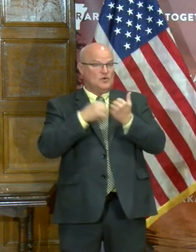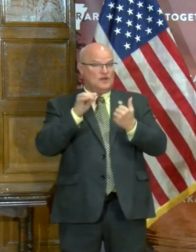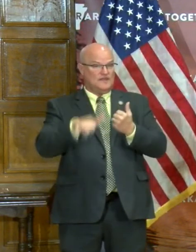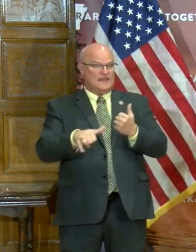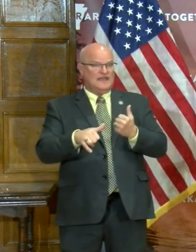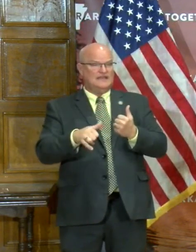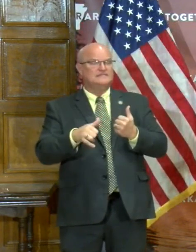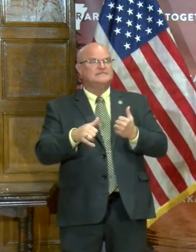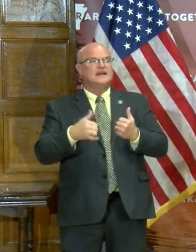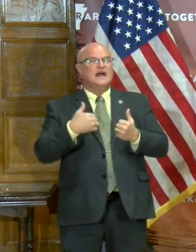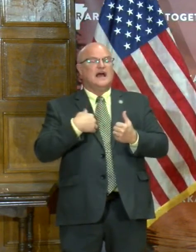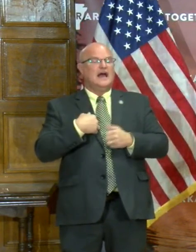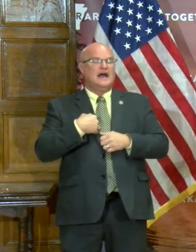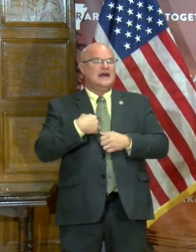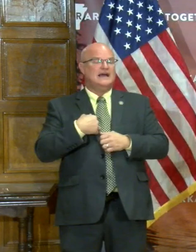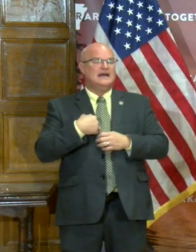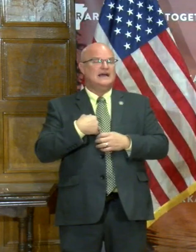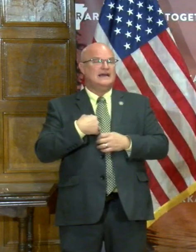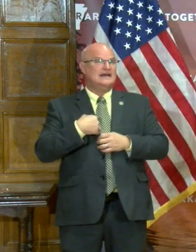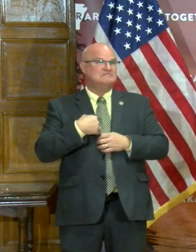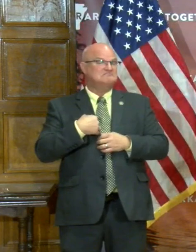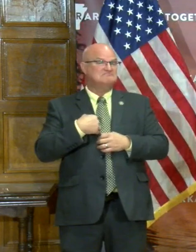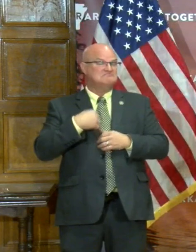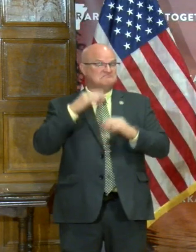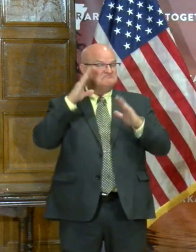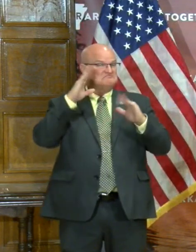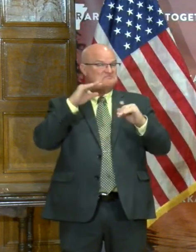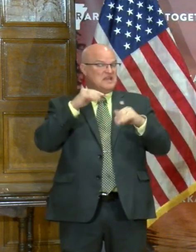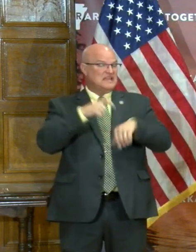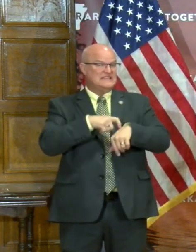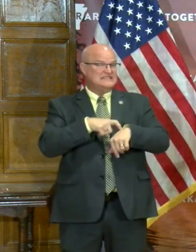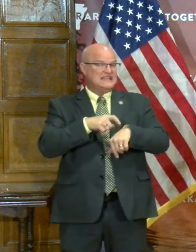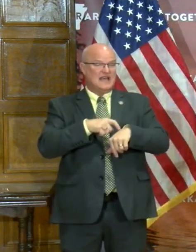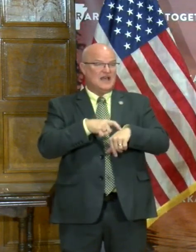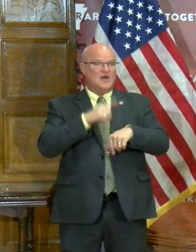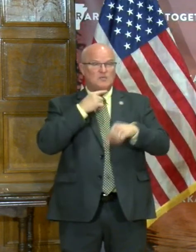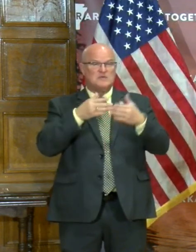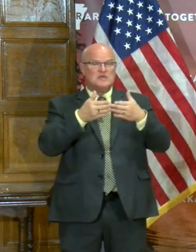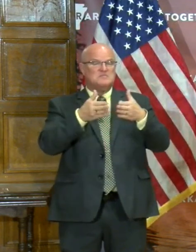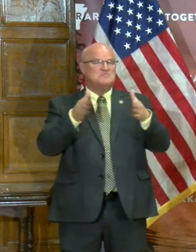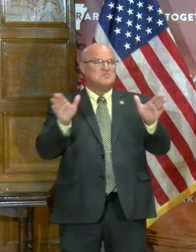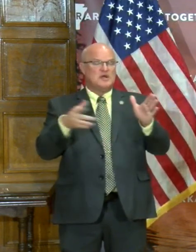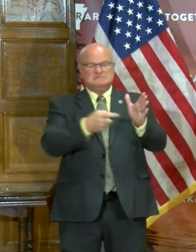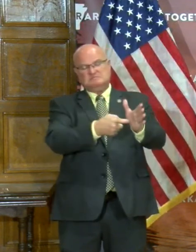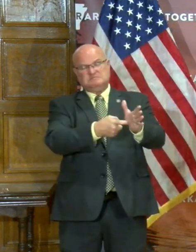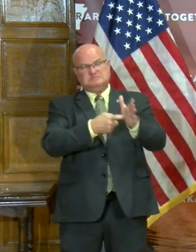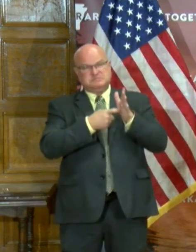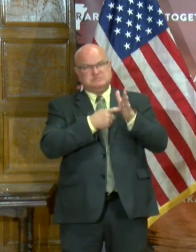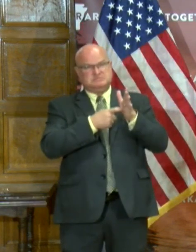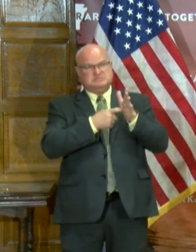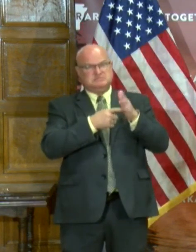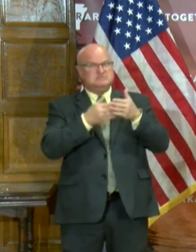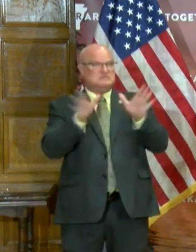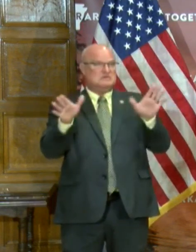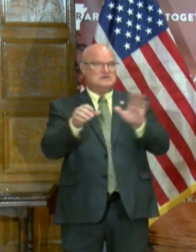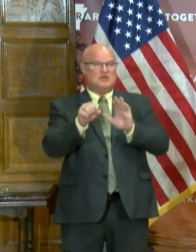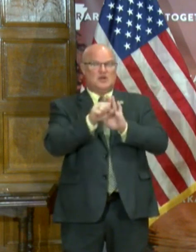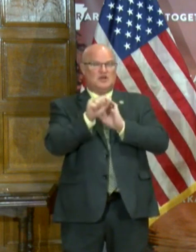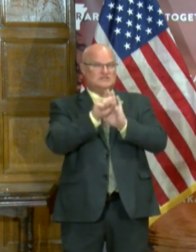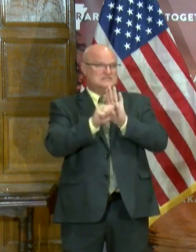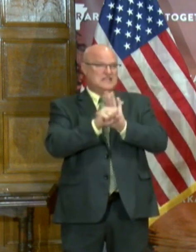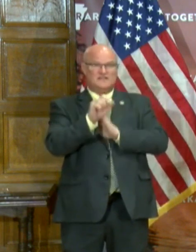and build confidence. I do not expect at this time that there will be broad mandates across